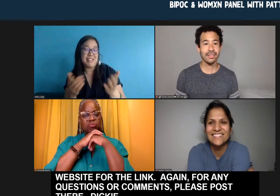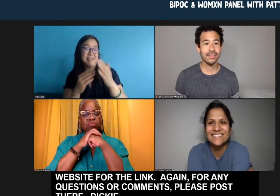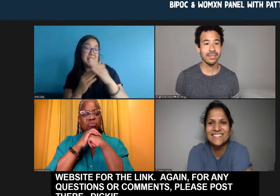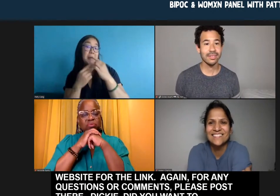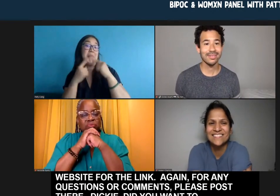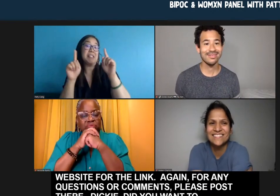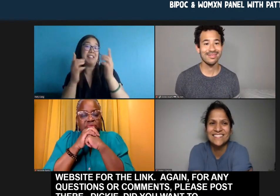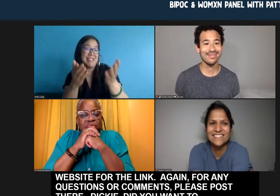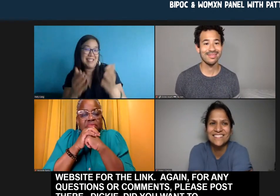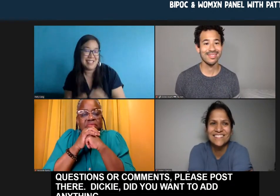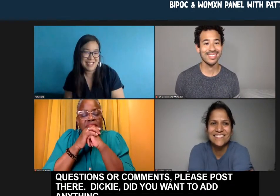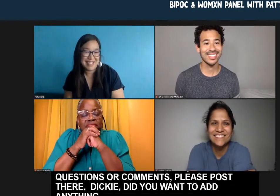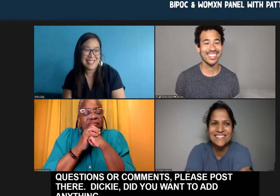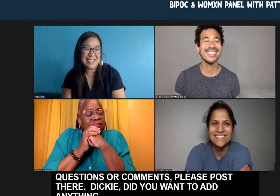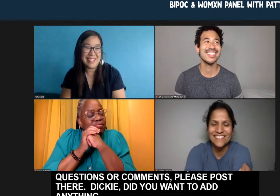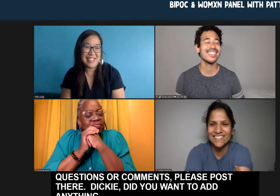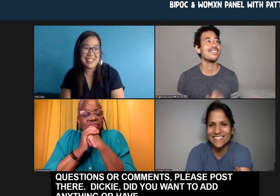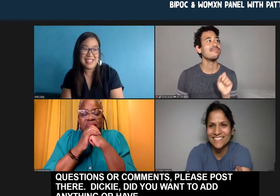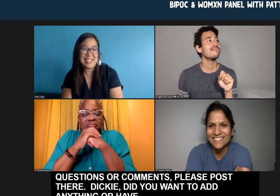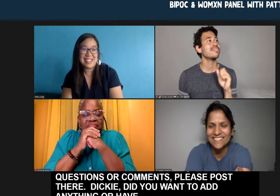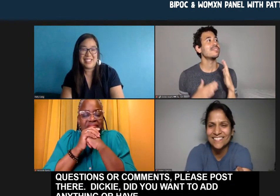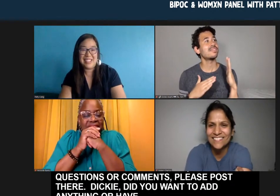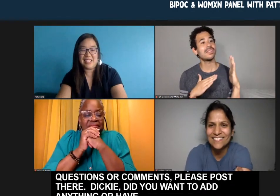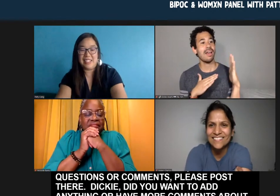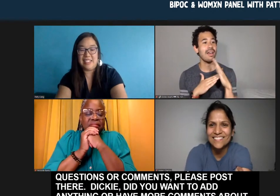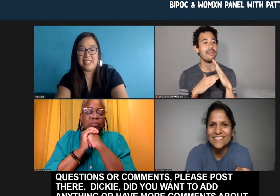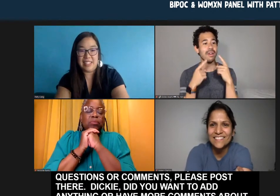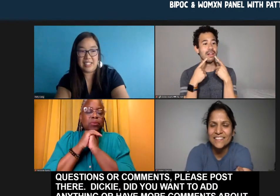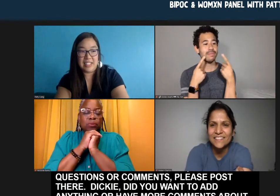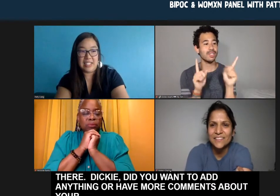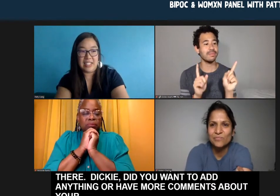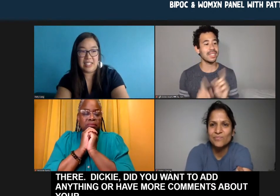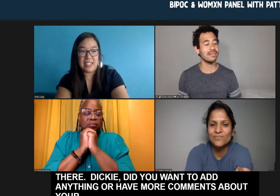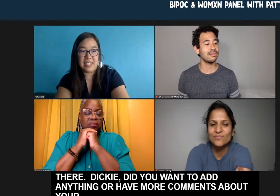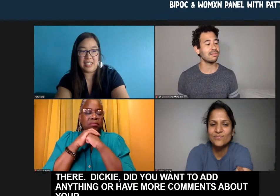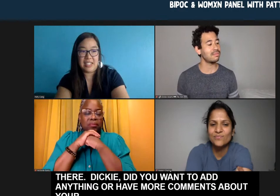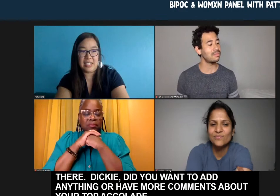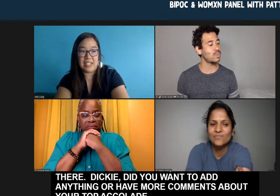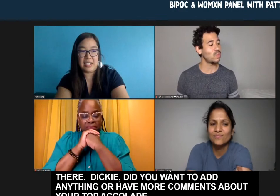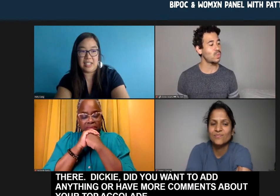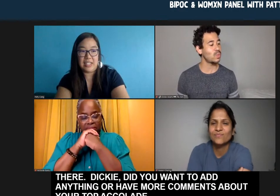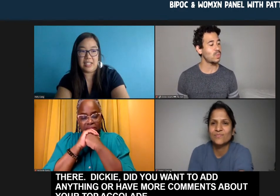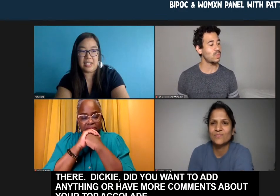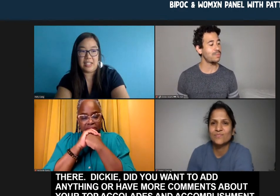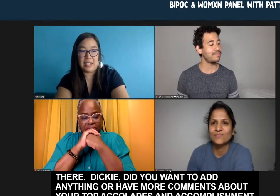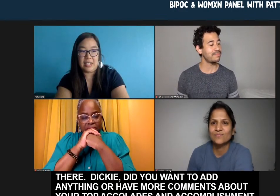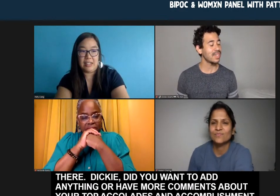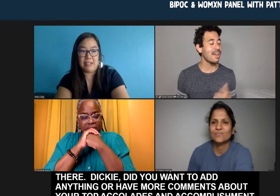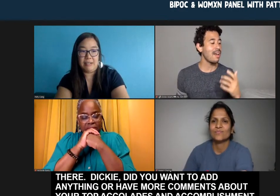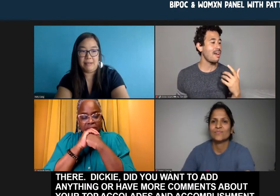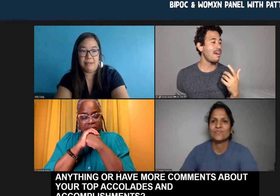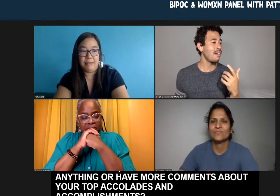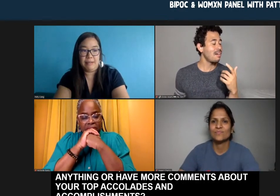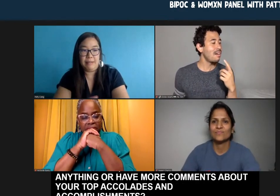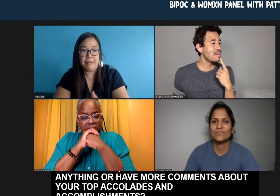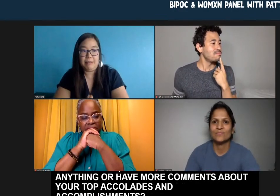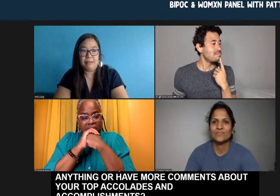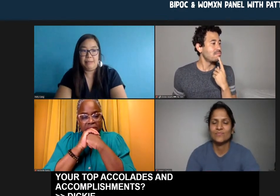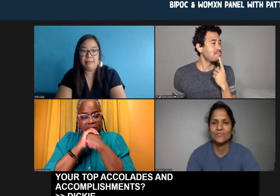Again, just about your top accolades, top accomplishments. Yeah, so top accomplishments, like my success.